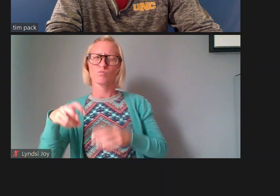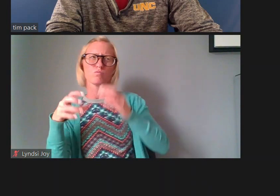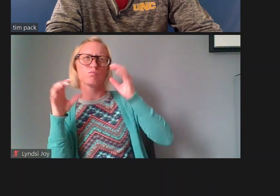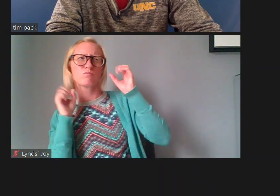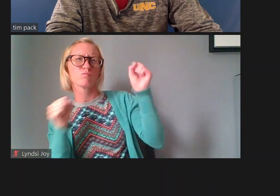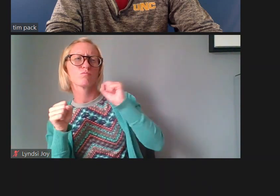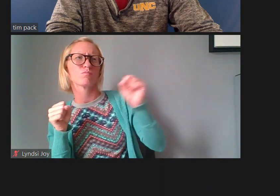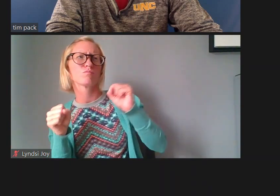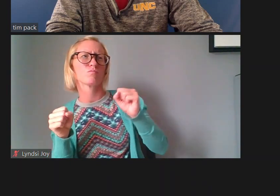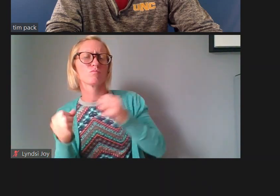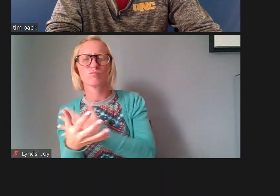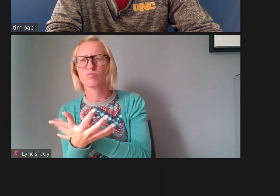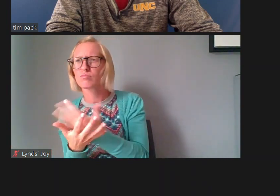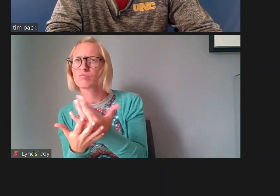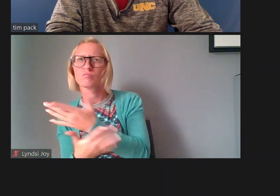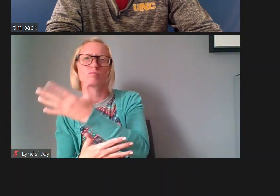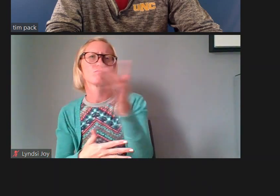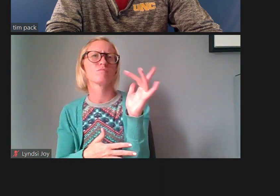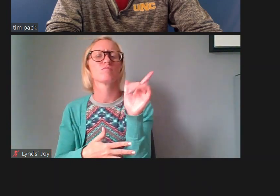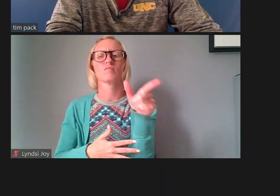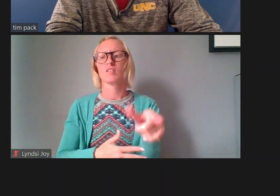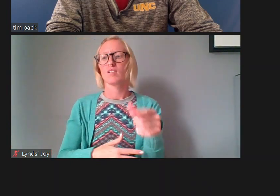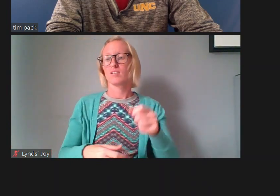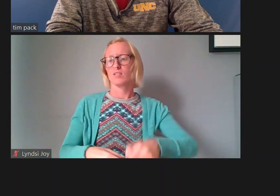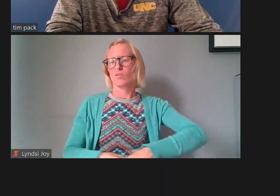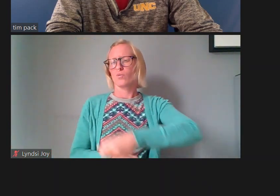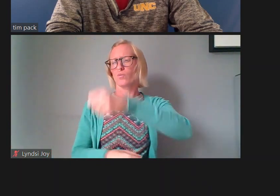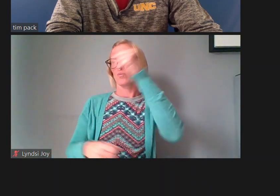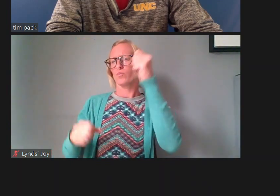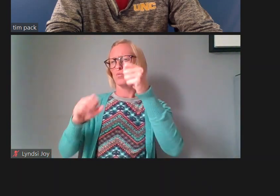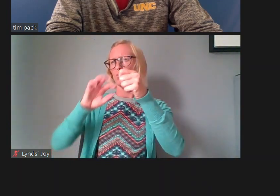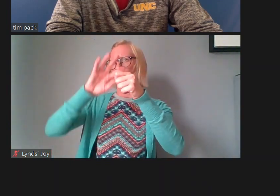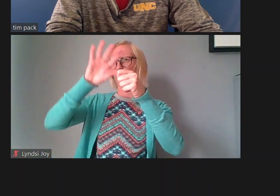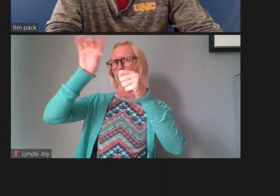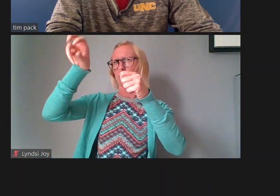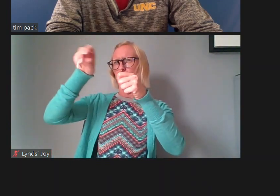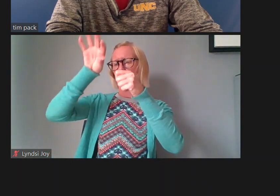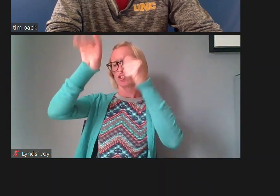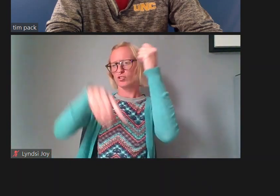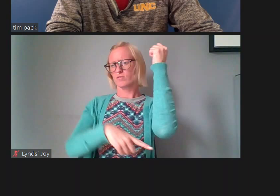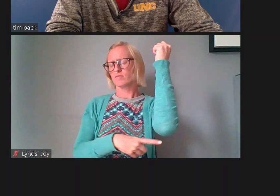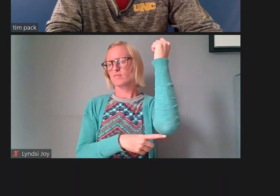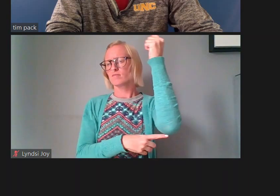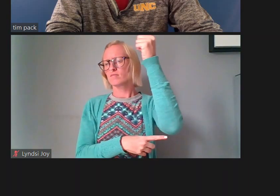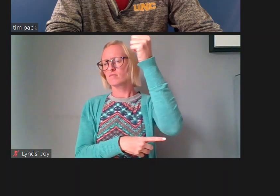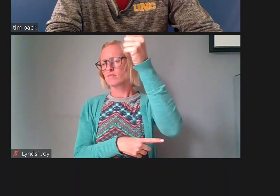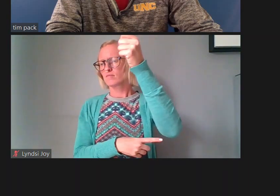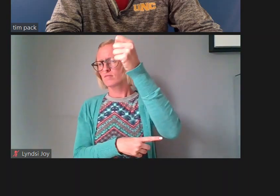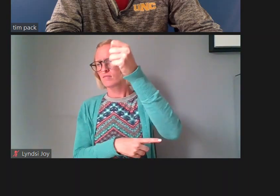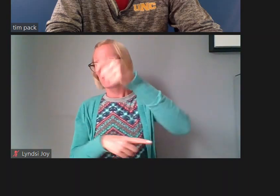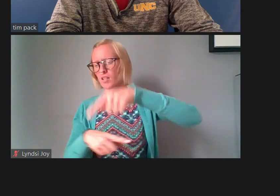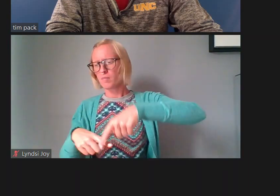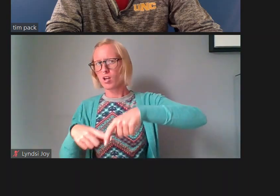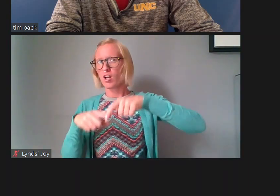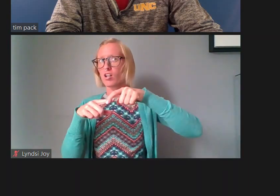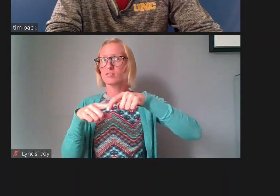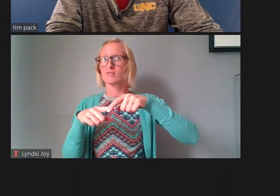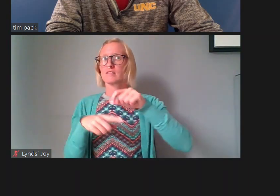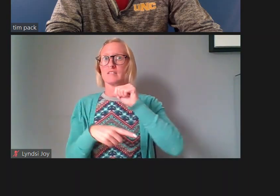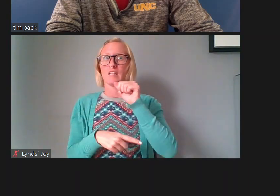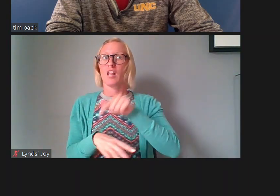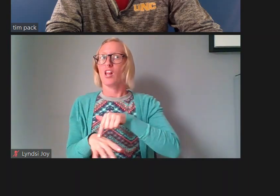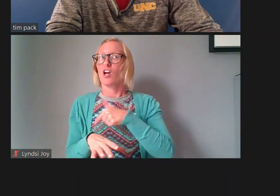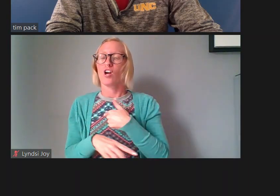to jerk, and the blade continued to flash at the end of a bony arm. The pause was only long enough for them to understand what